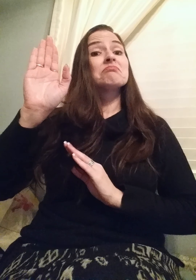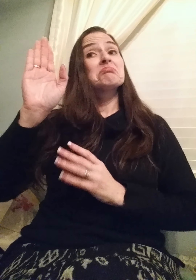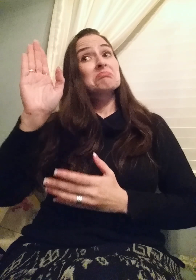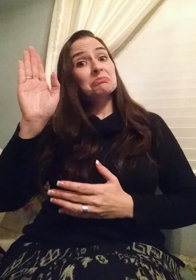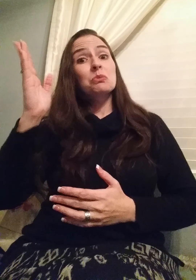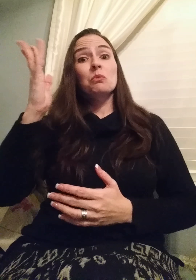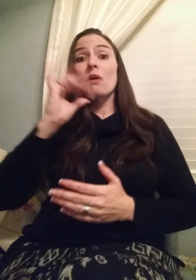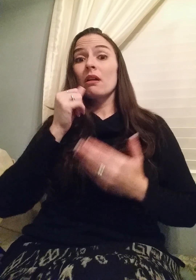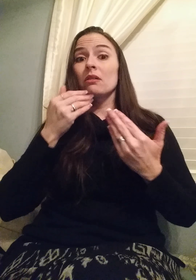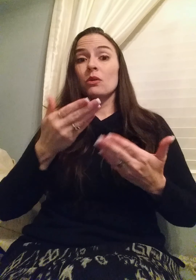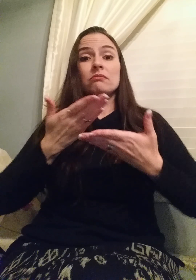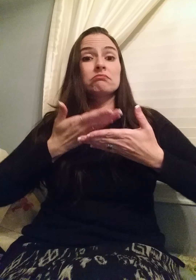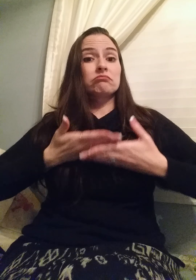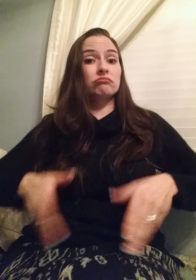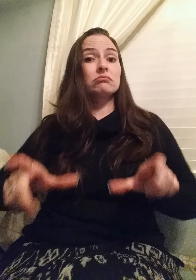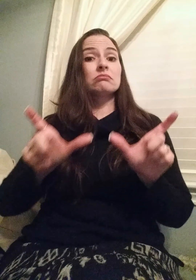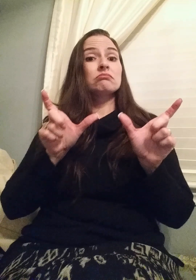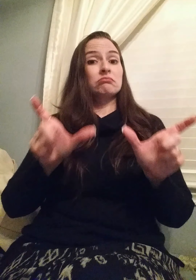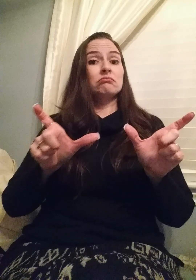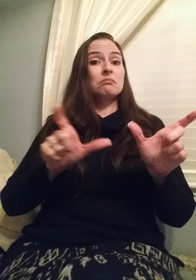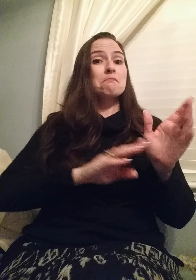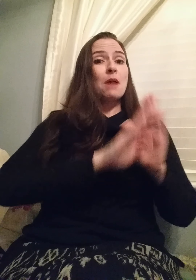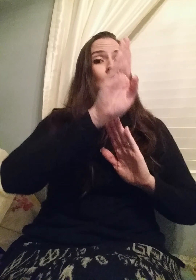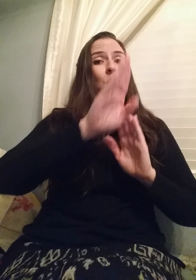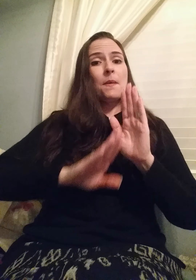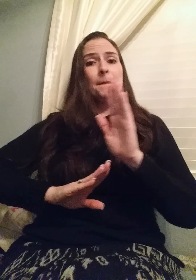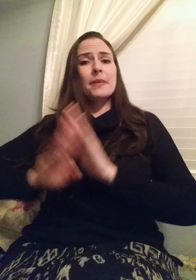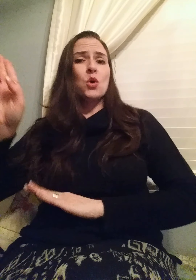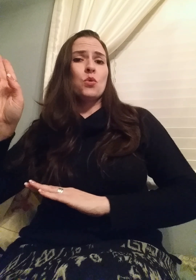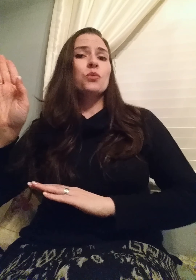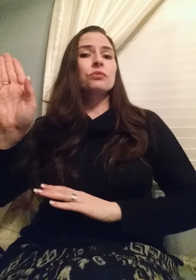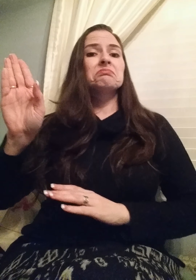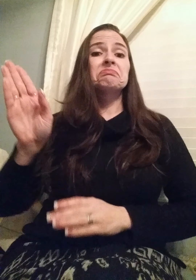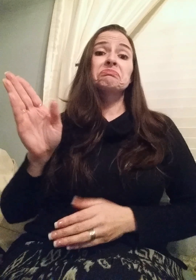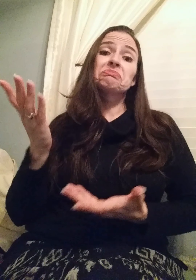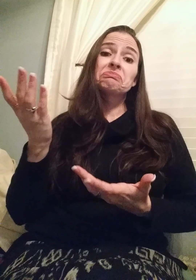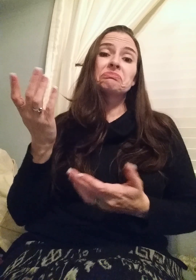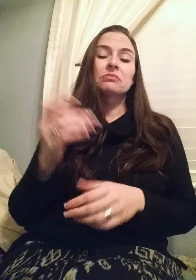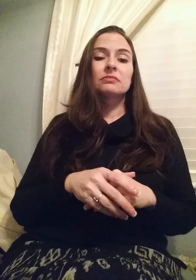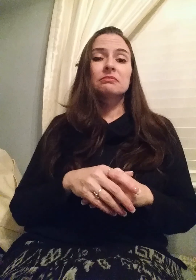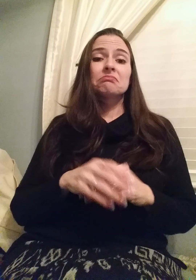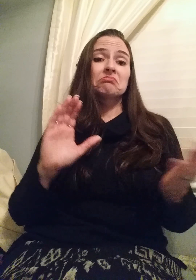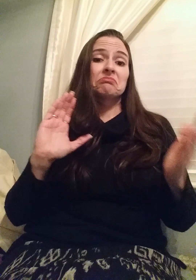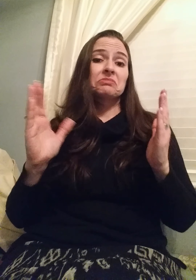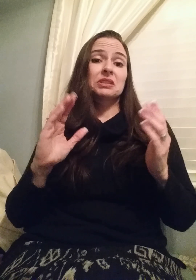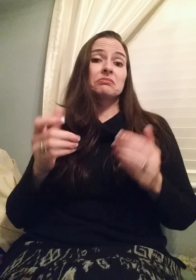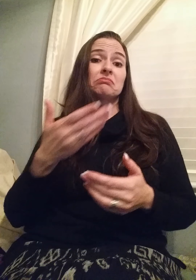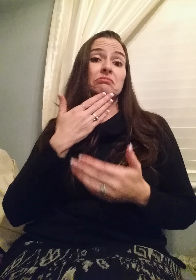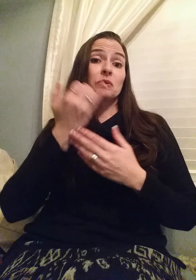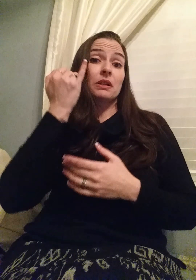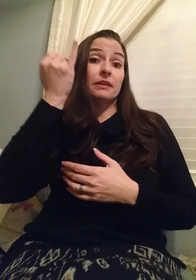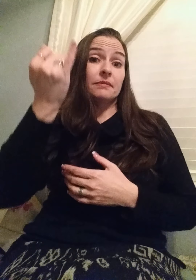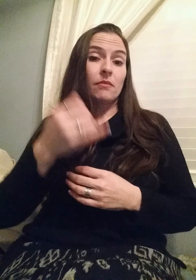over the course of 2 semesters instead of just having it in one. You may be asking why these changes have been made in the first